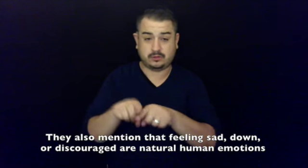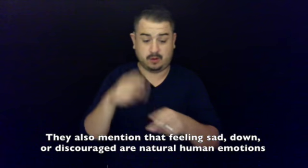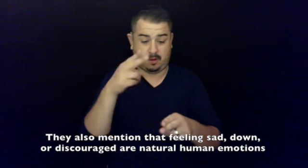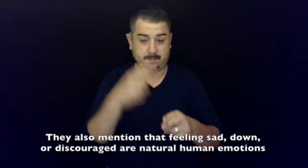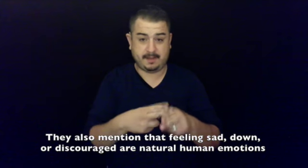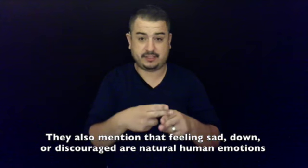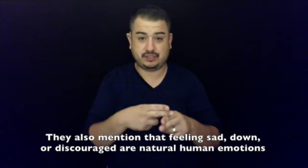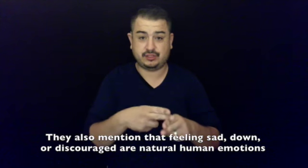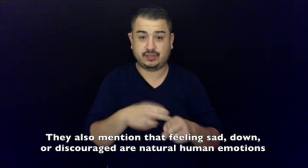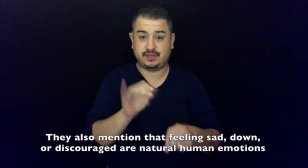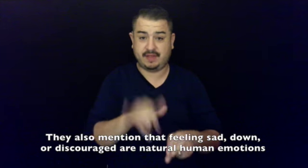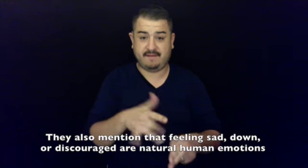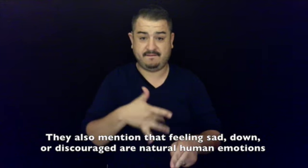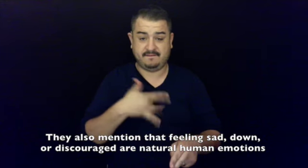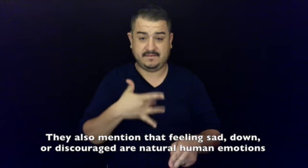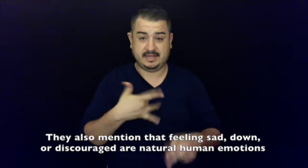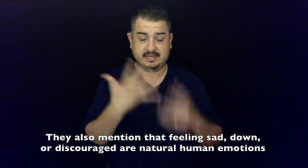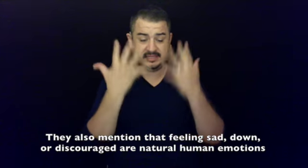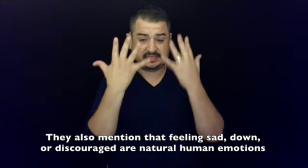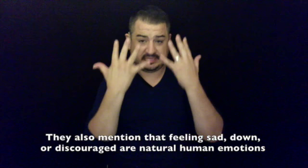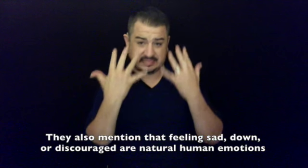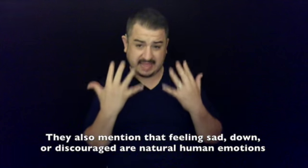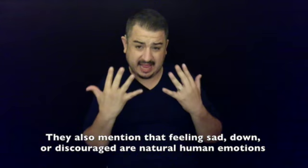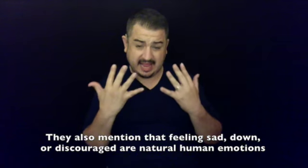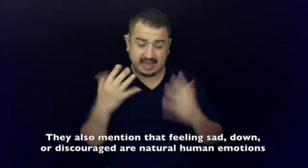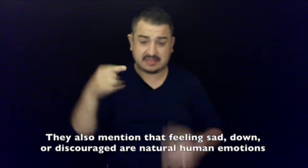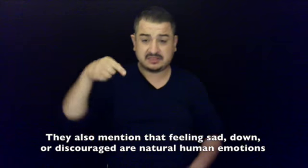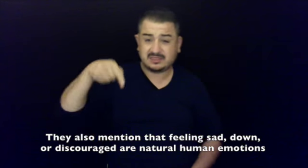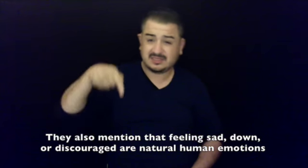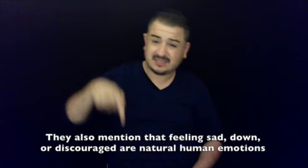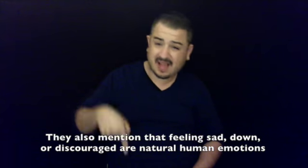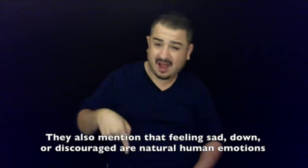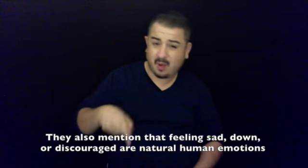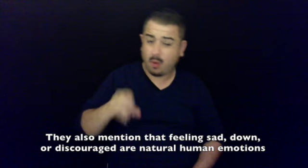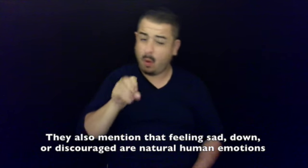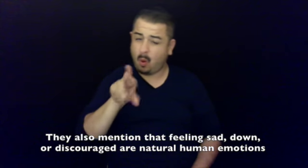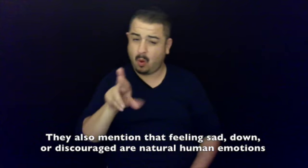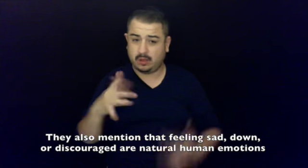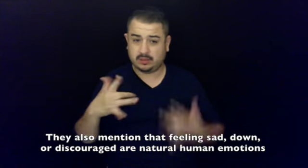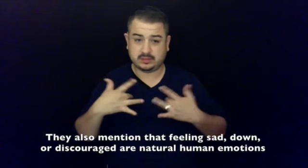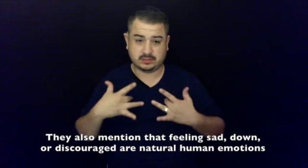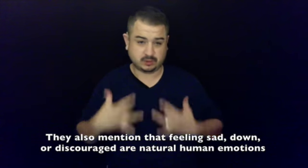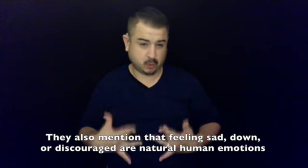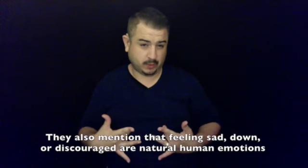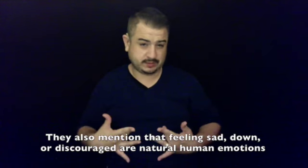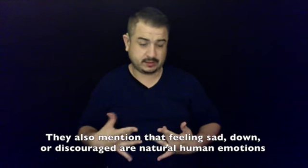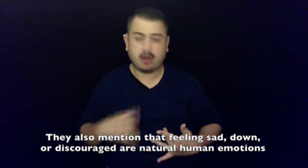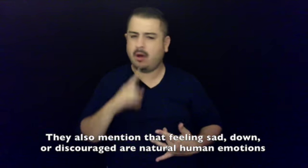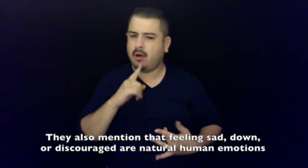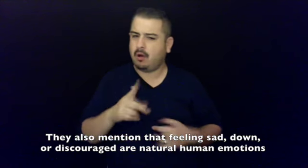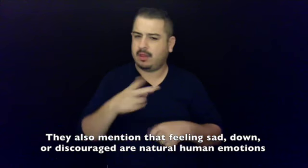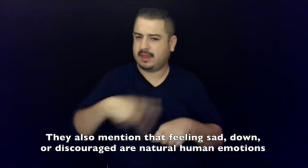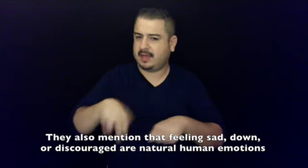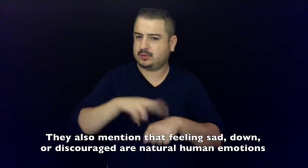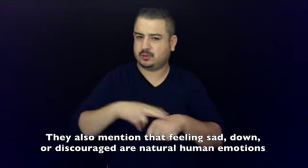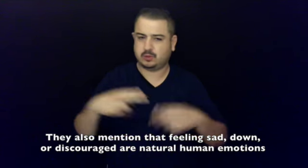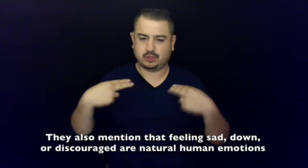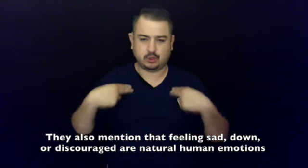They also mentioned that feeling sad, down, or discouraged are natural human emotions.